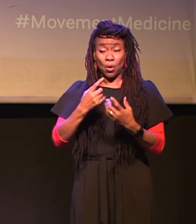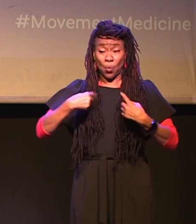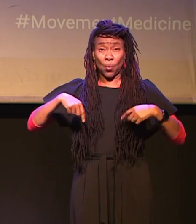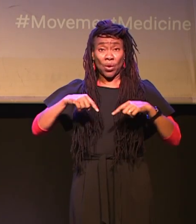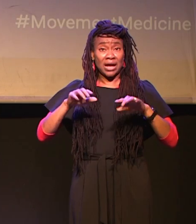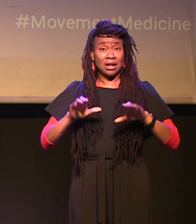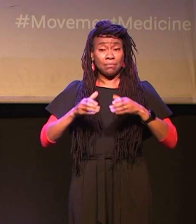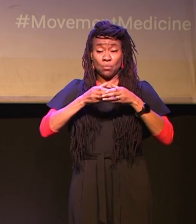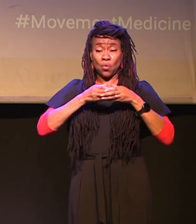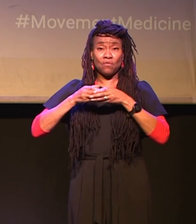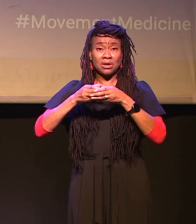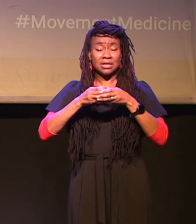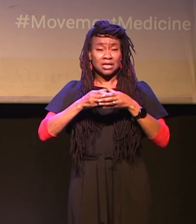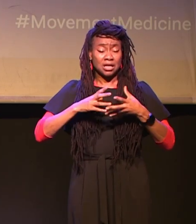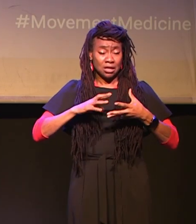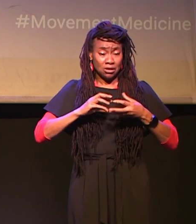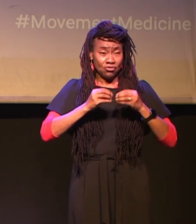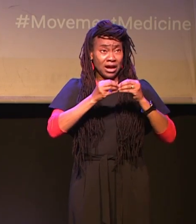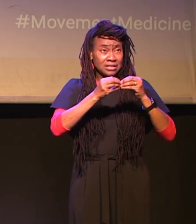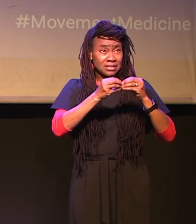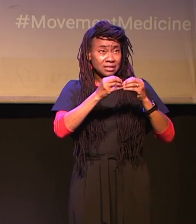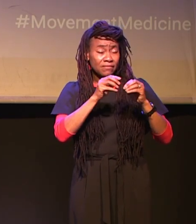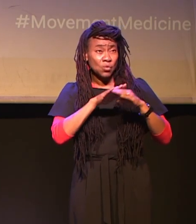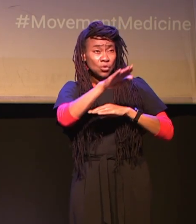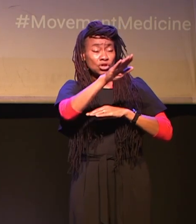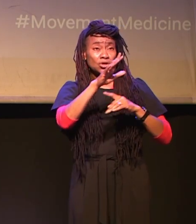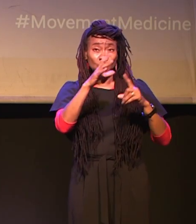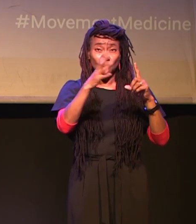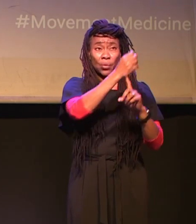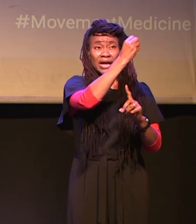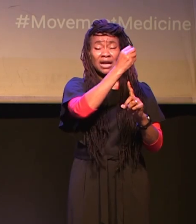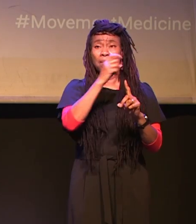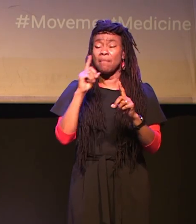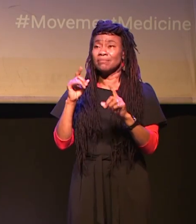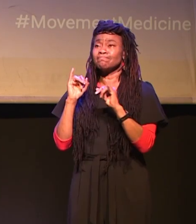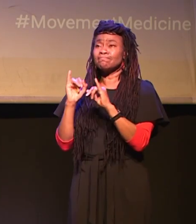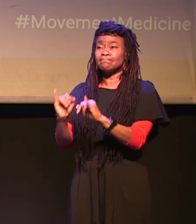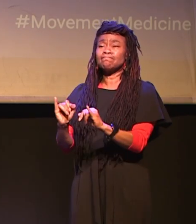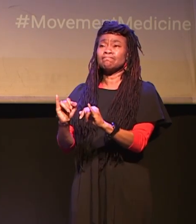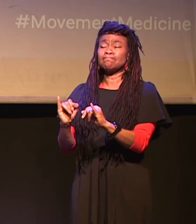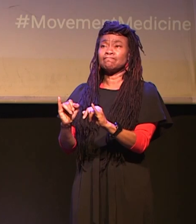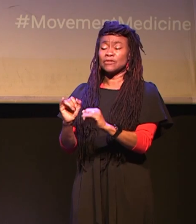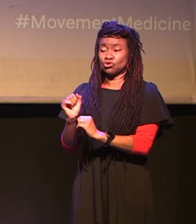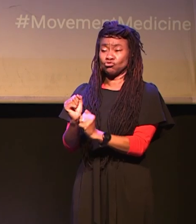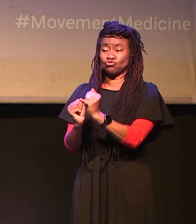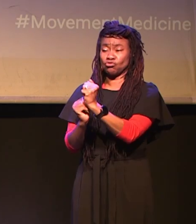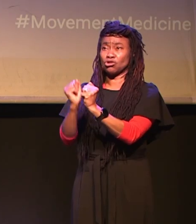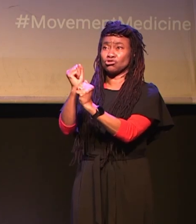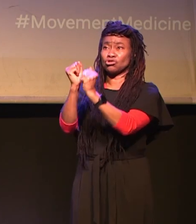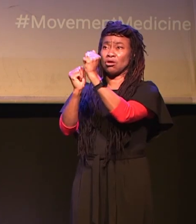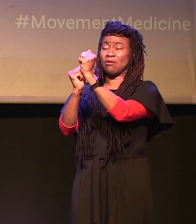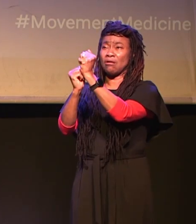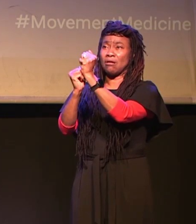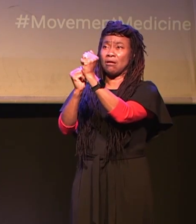visions to win, yet our context, our shapes, our conditions set us up, are almost programmed for us to not